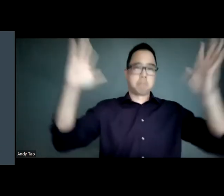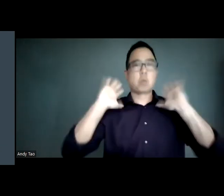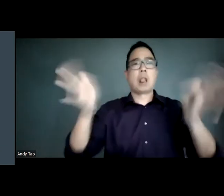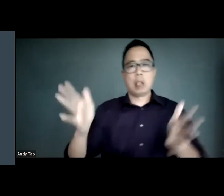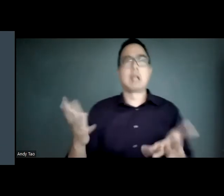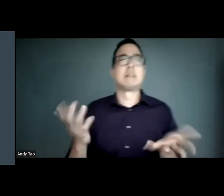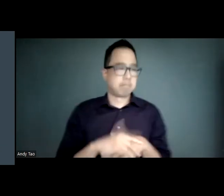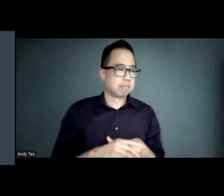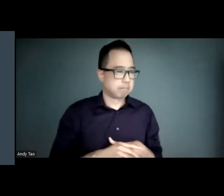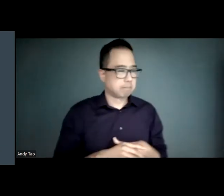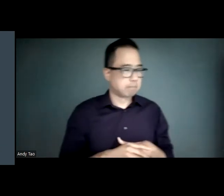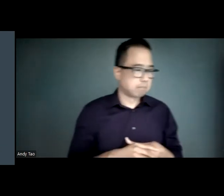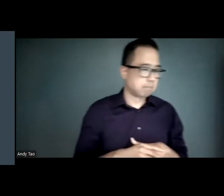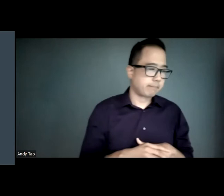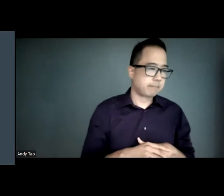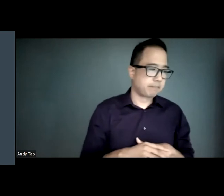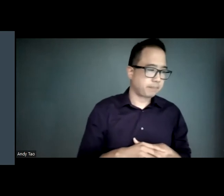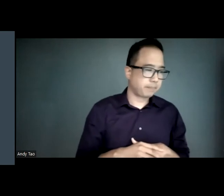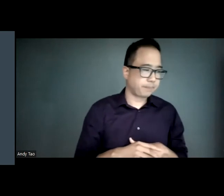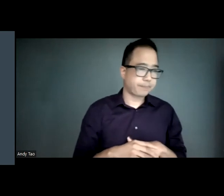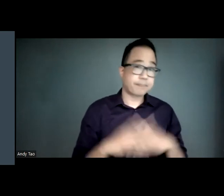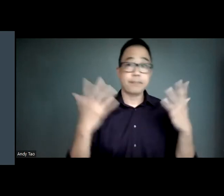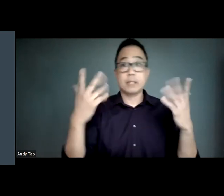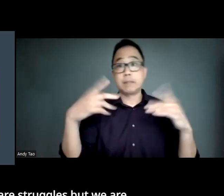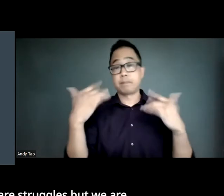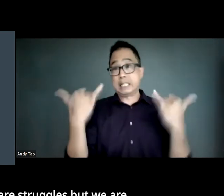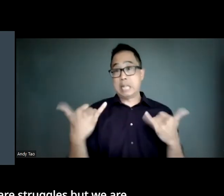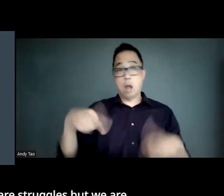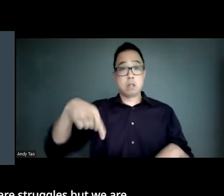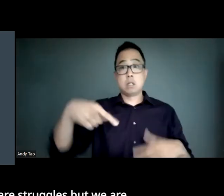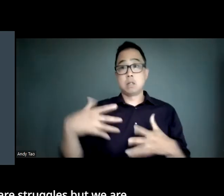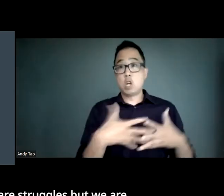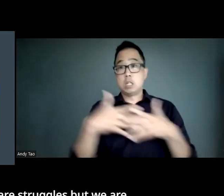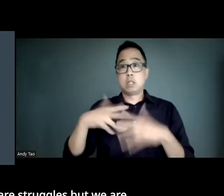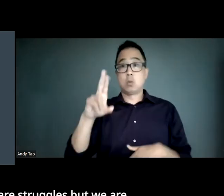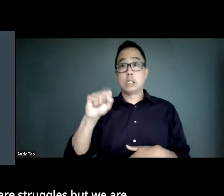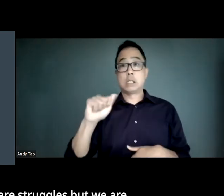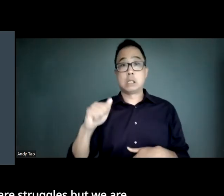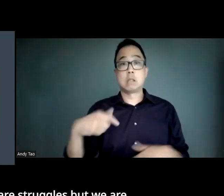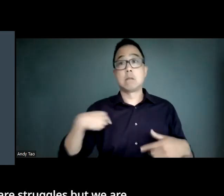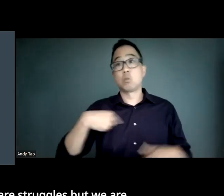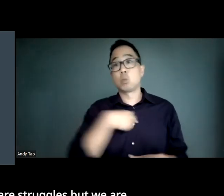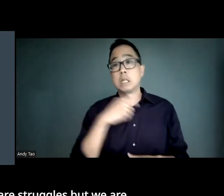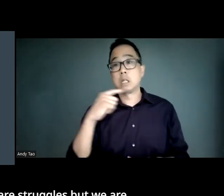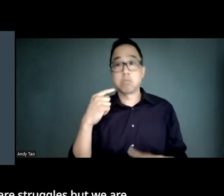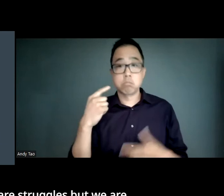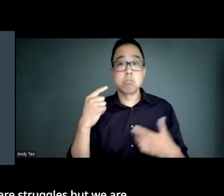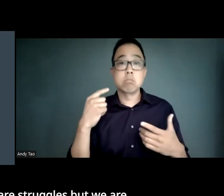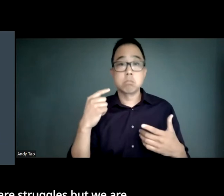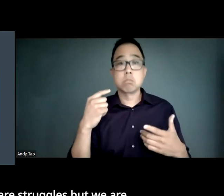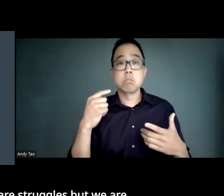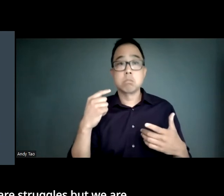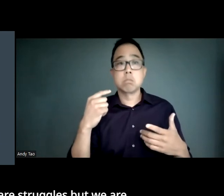when the disease stops laying up people in the hospital, when people